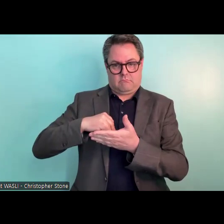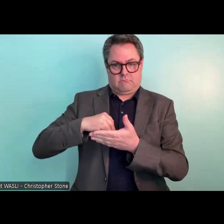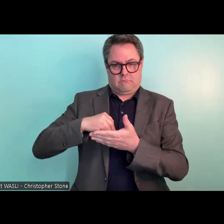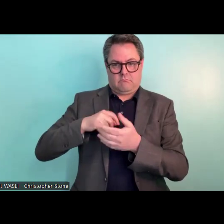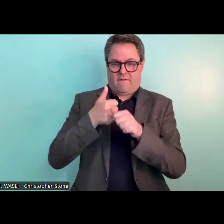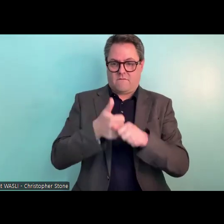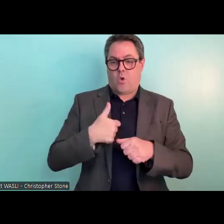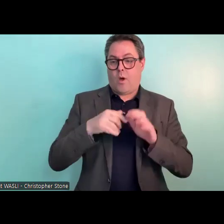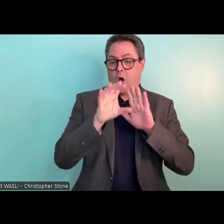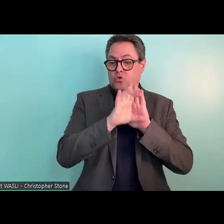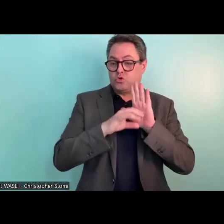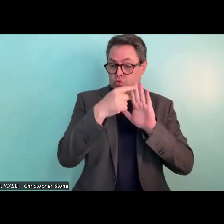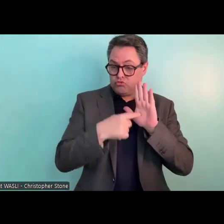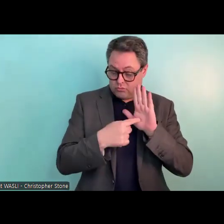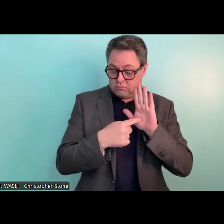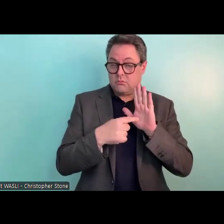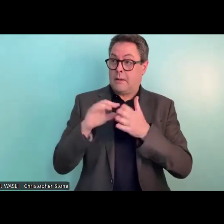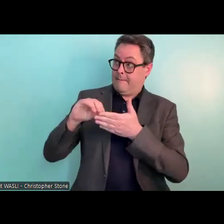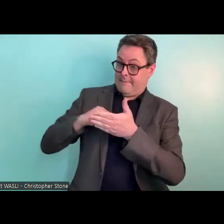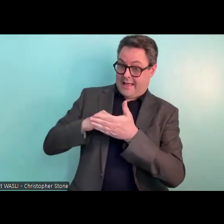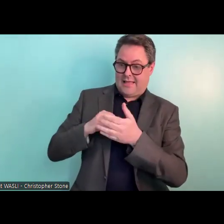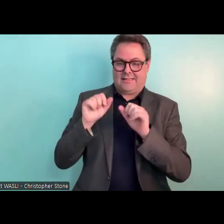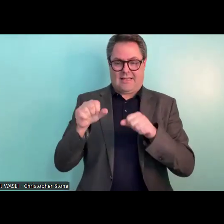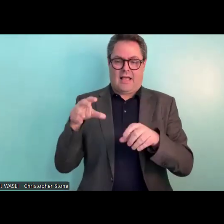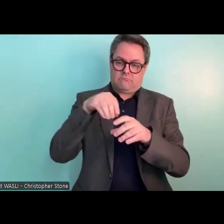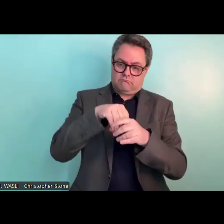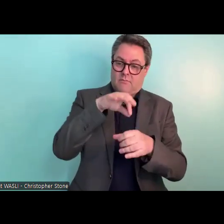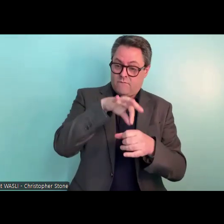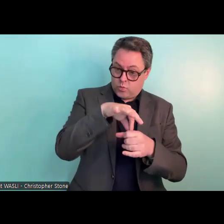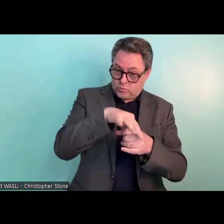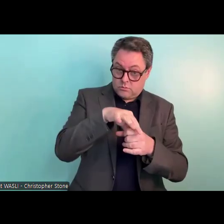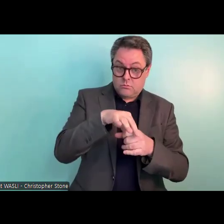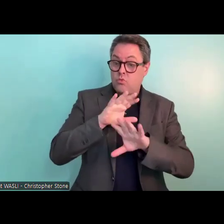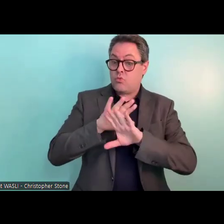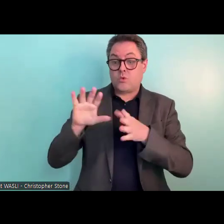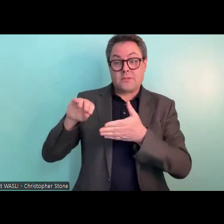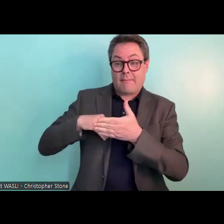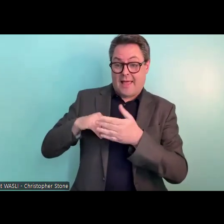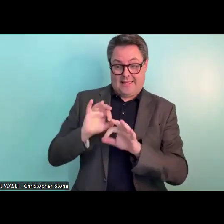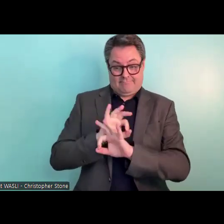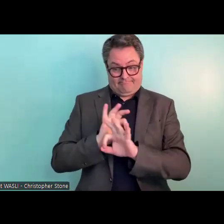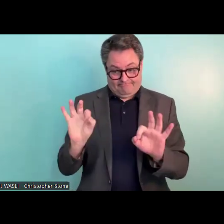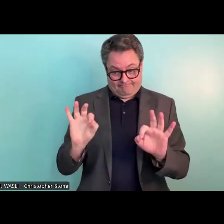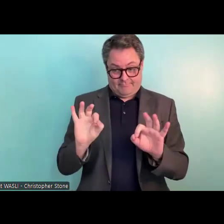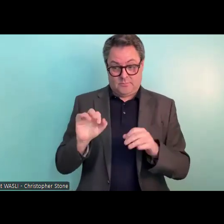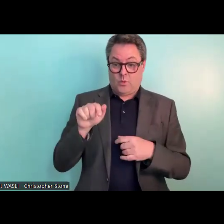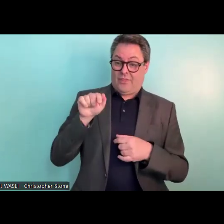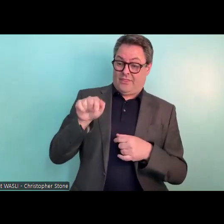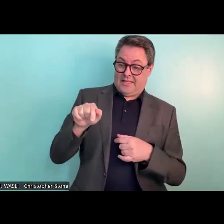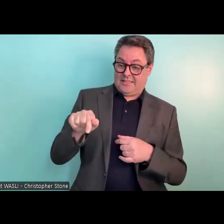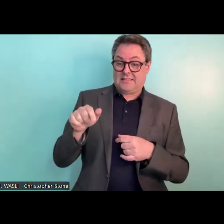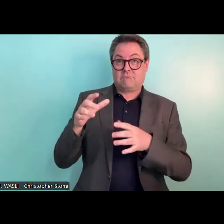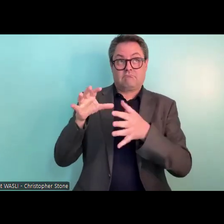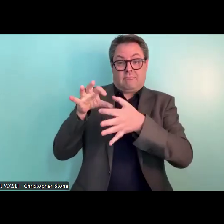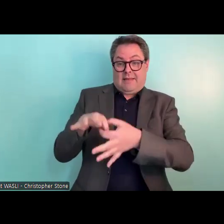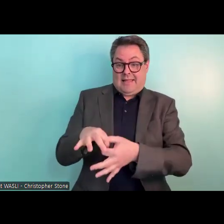So this is the list of members who have paid. So following our constitution, those who have paid are able to vote in